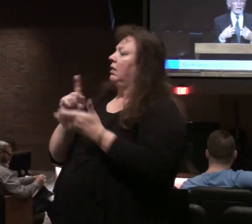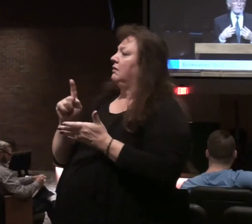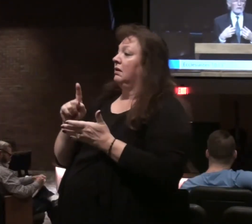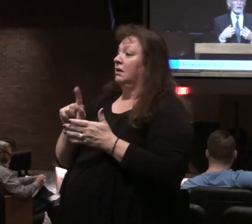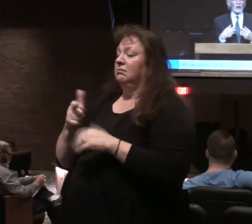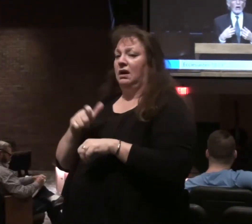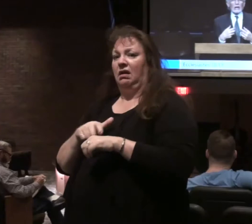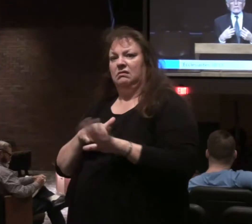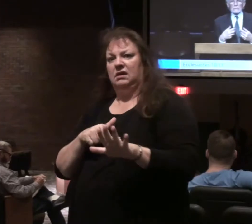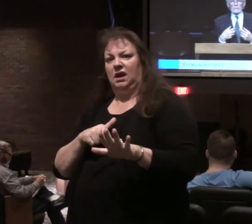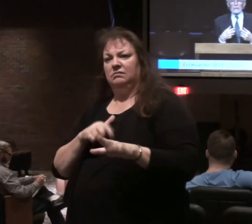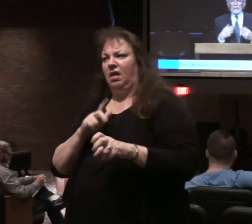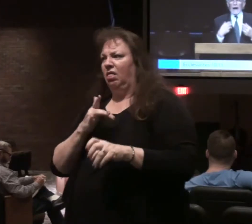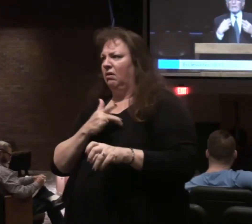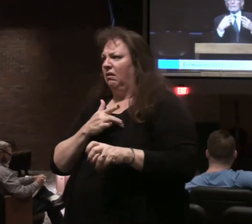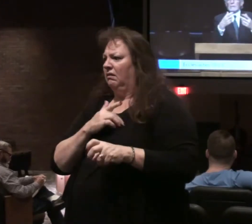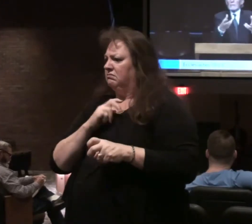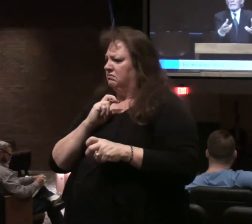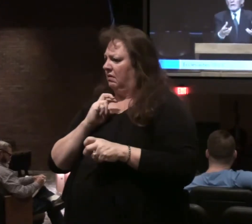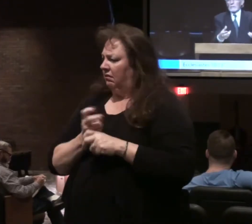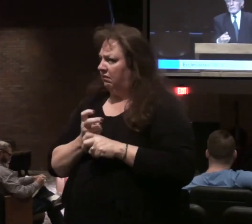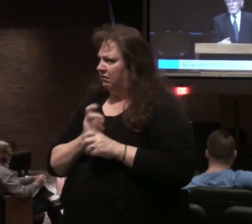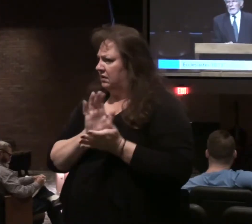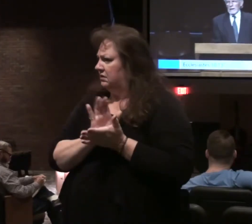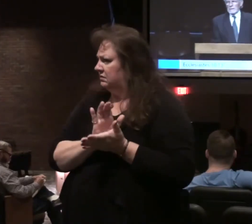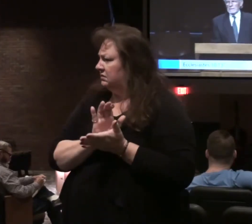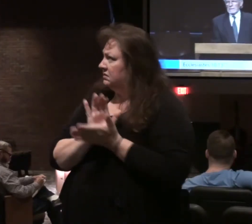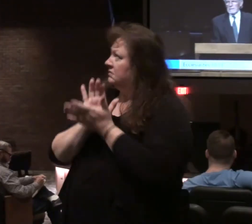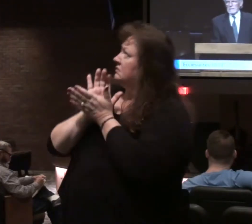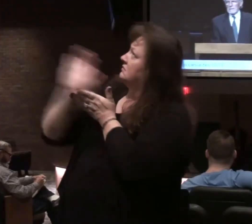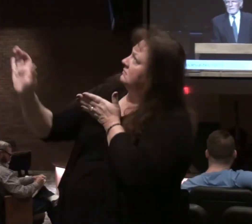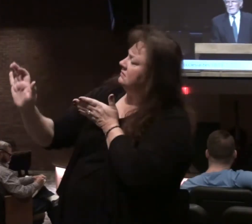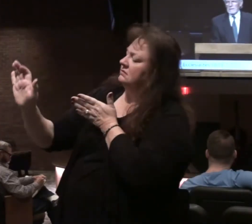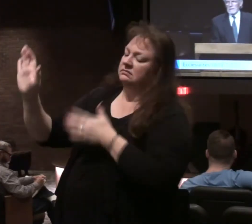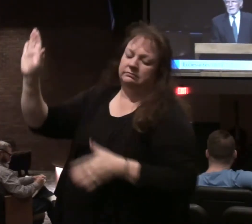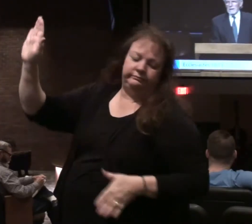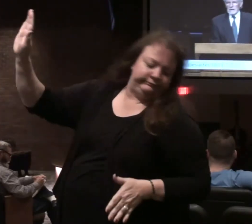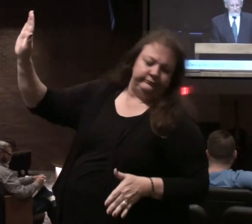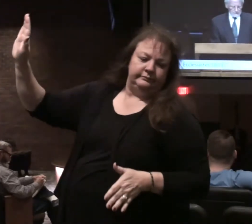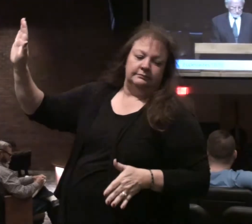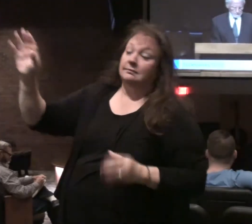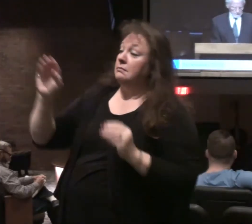other times they're hardened and driven further away.